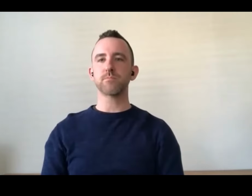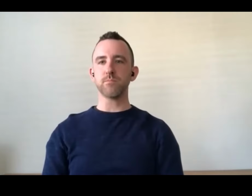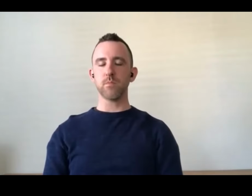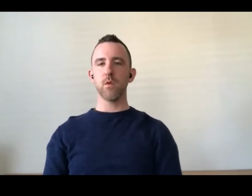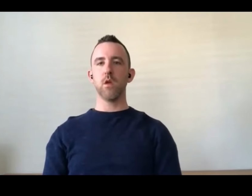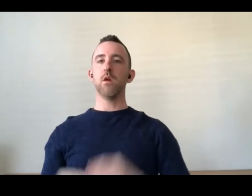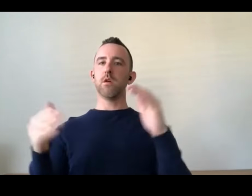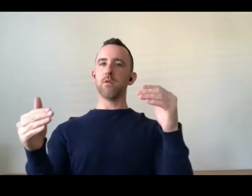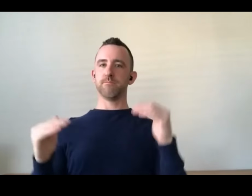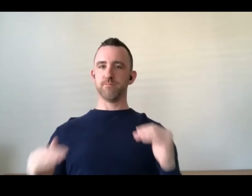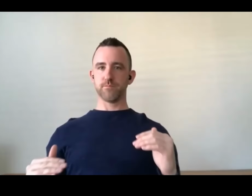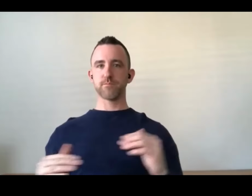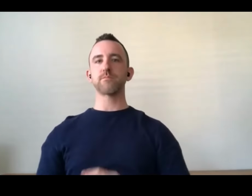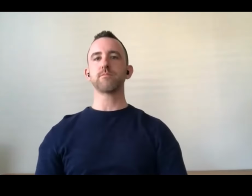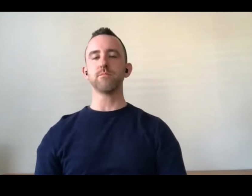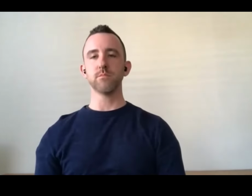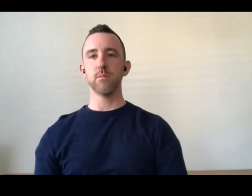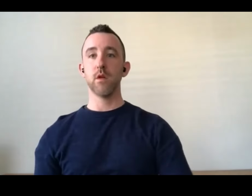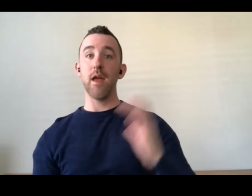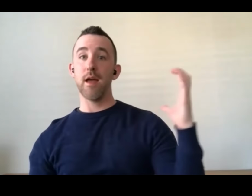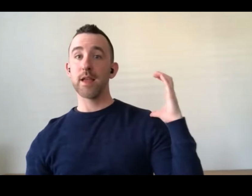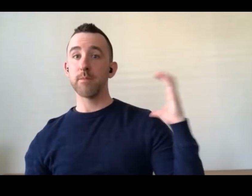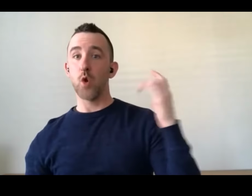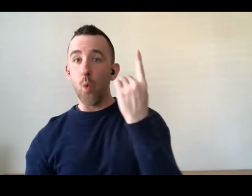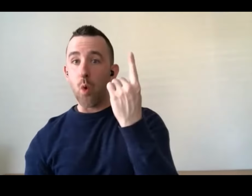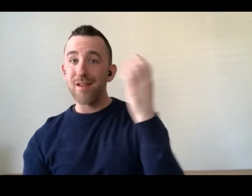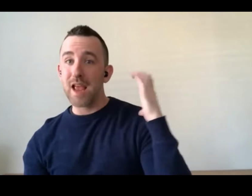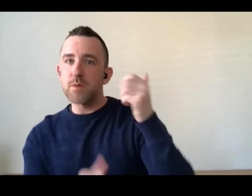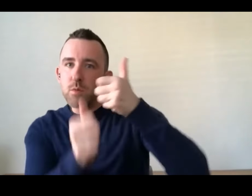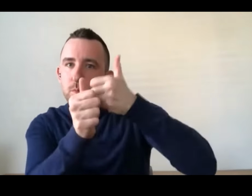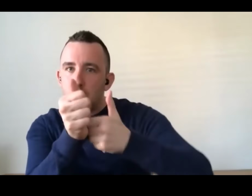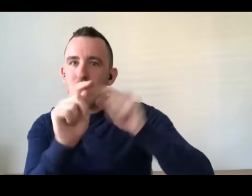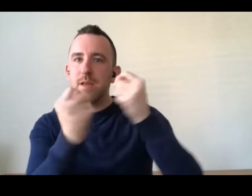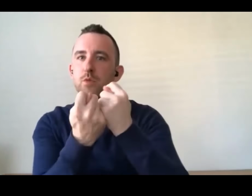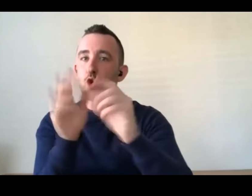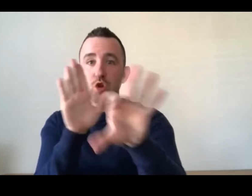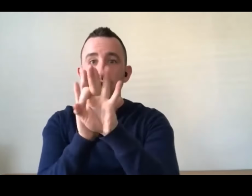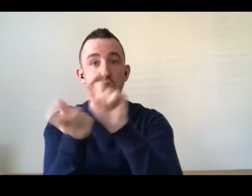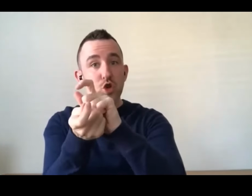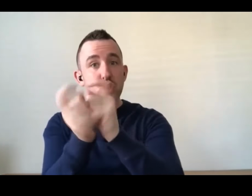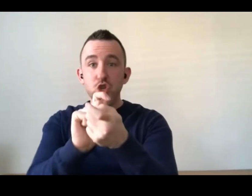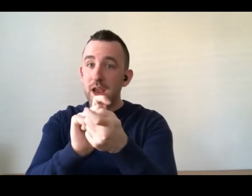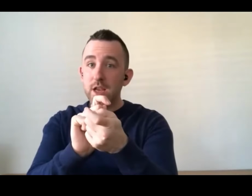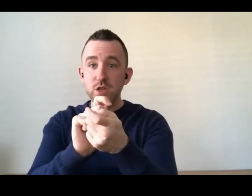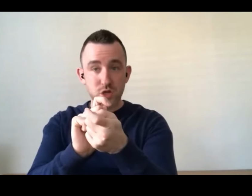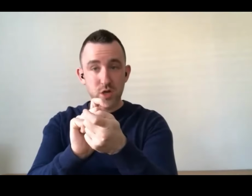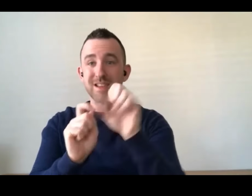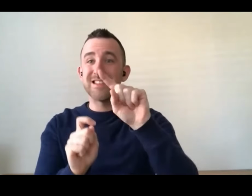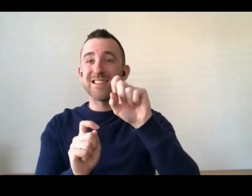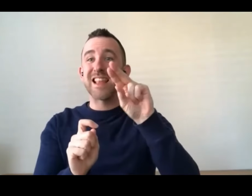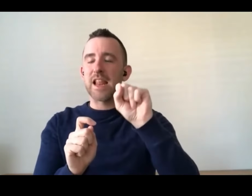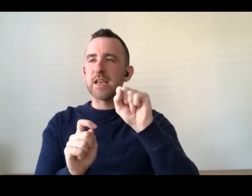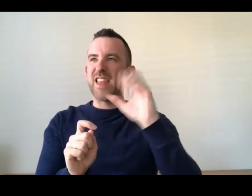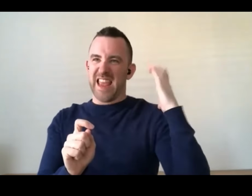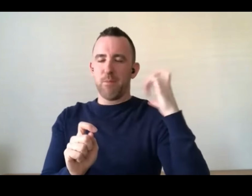Next, let's see, captains, 1 captain per team. You get to choose. You can change the captain status. The captain can give